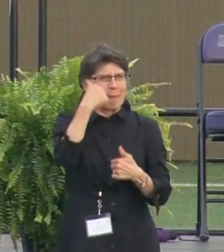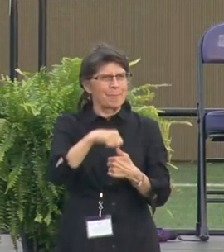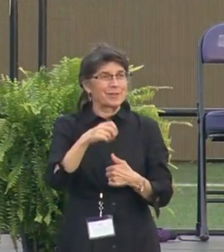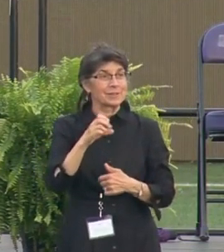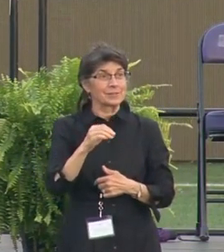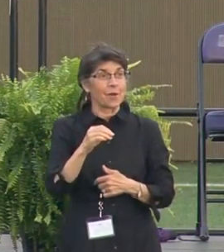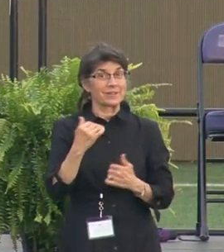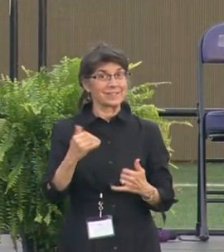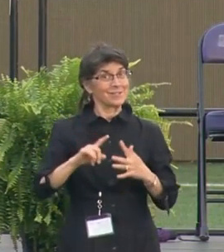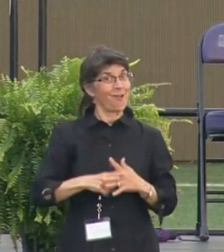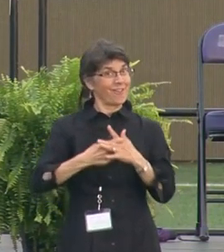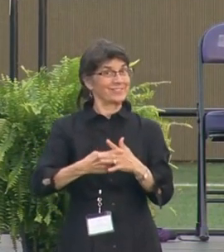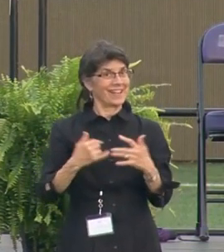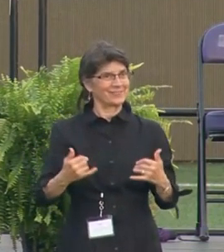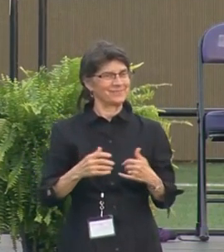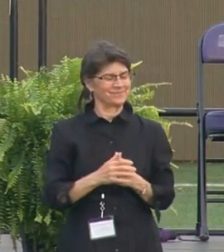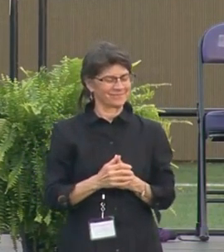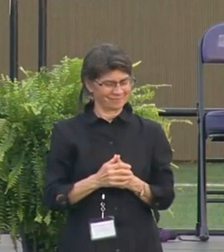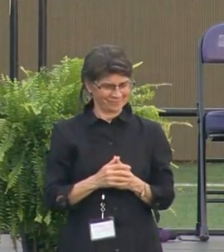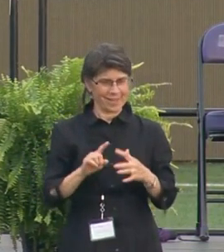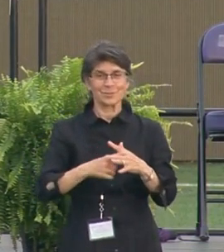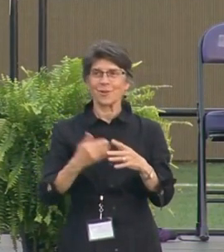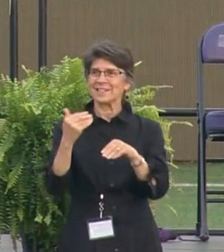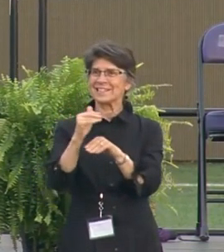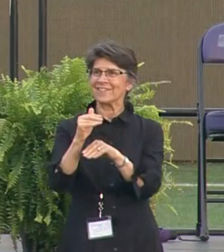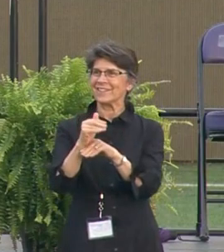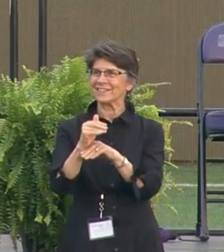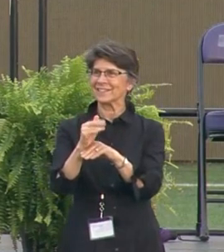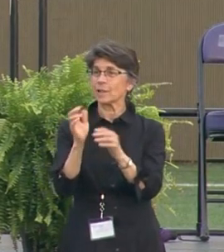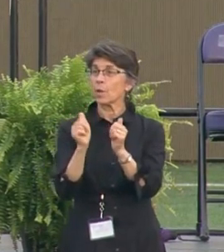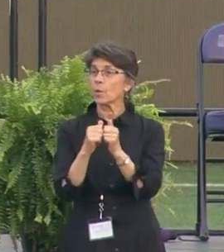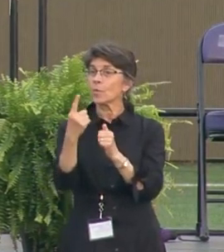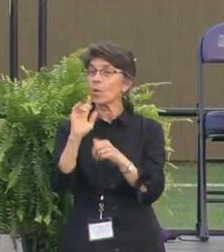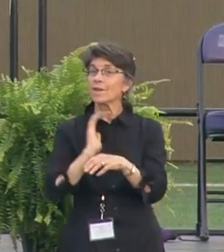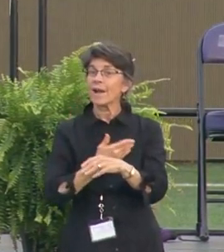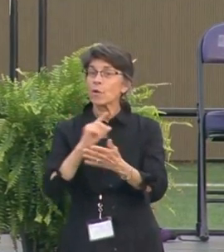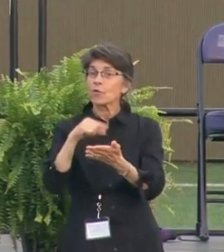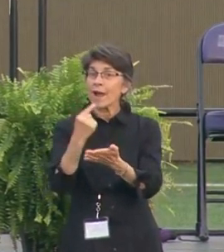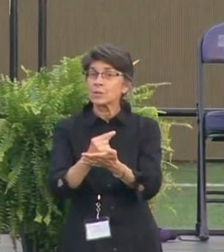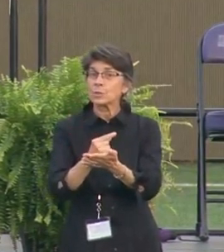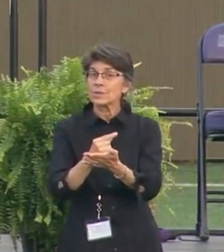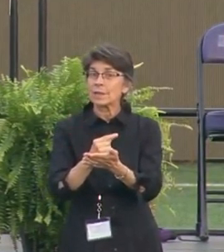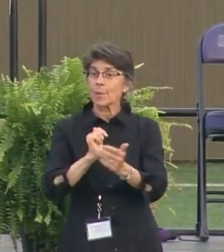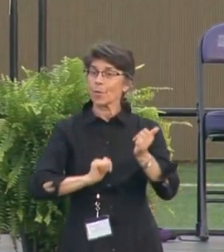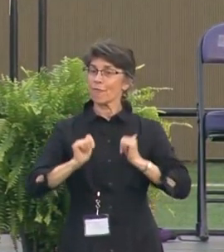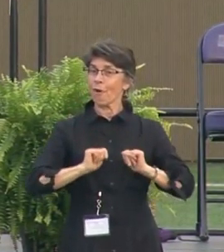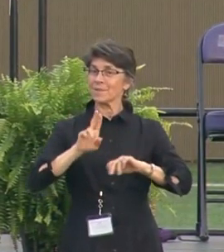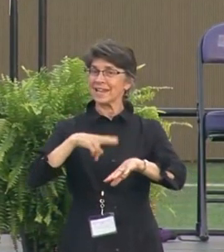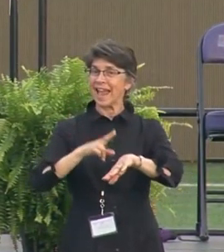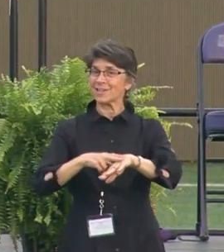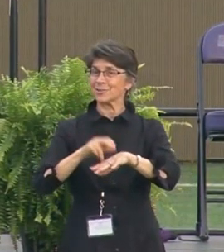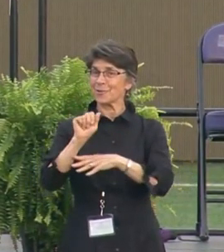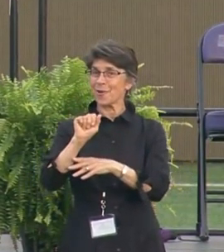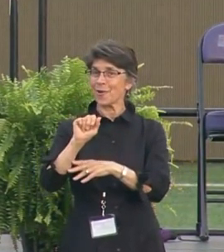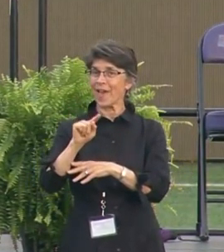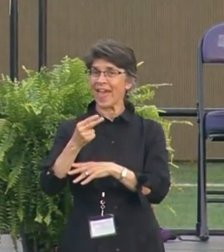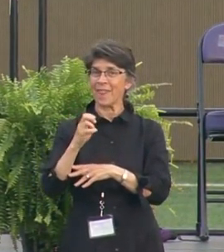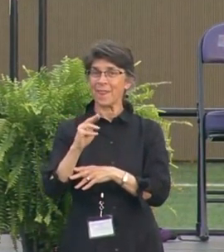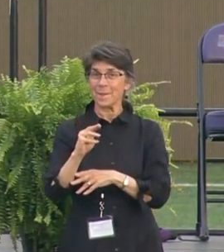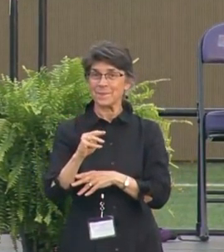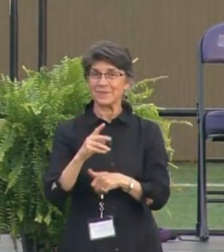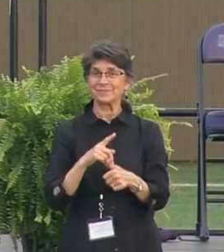We are going to start this evening with one of our graduates performing the national anthem,